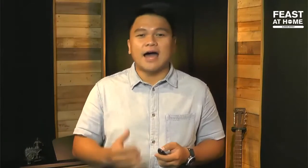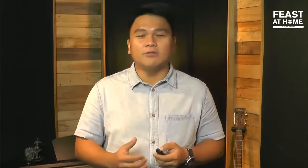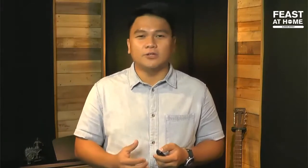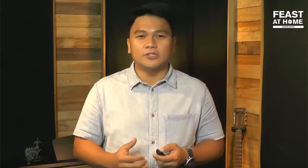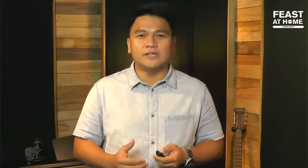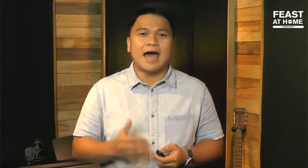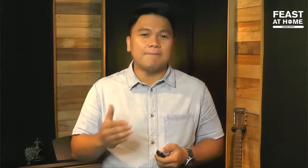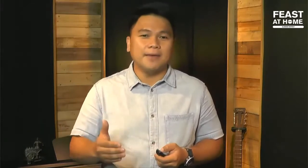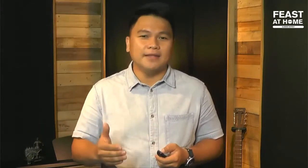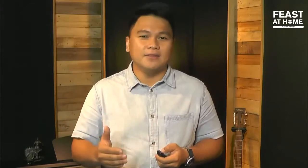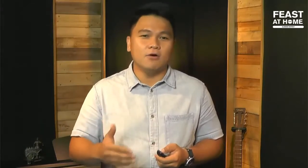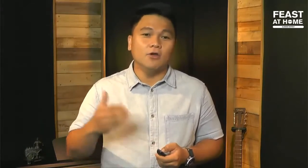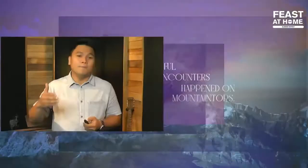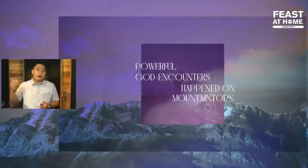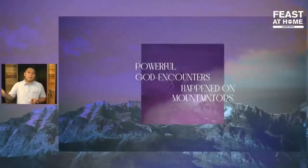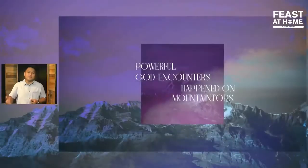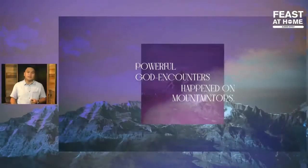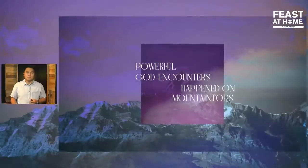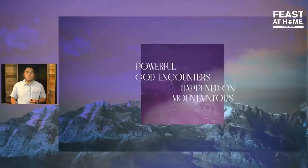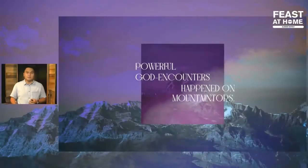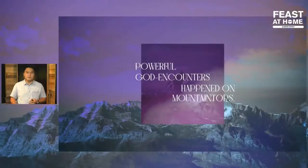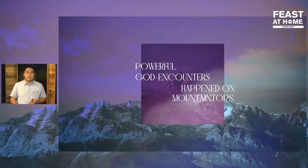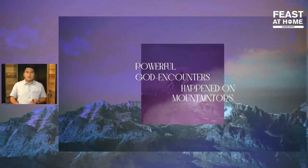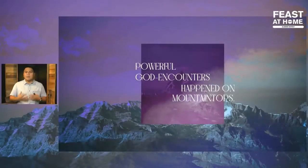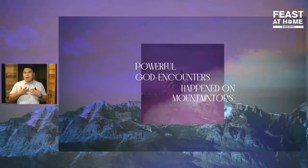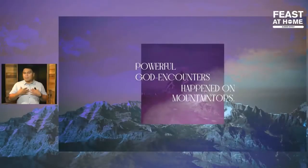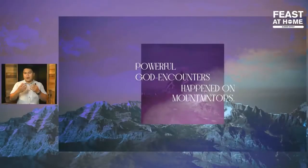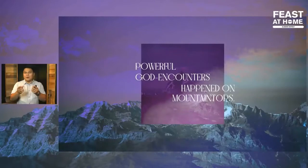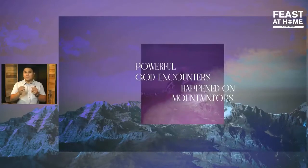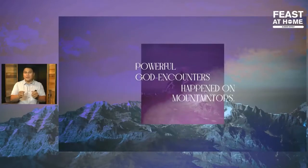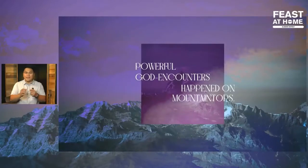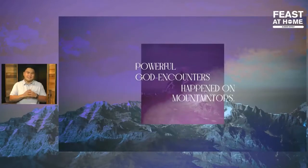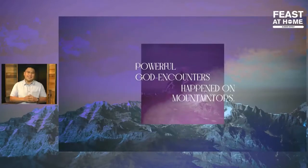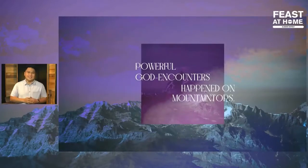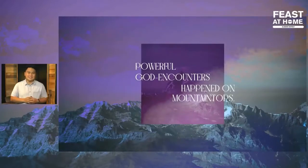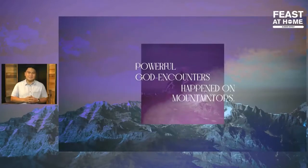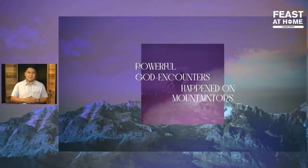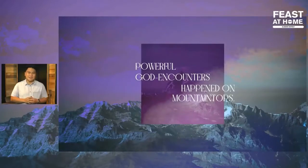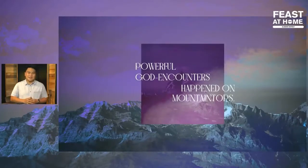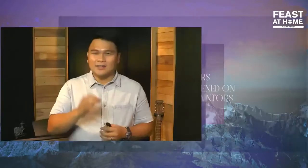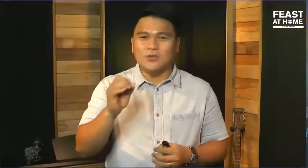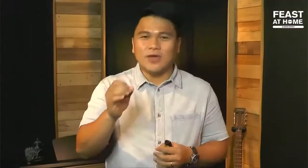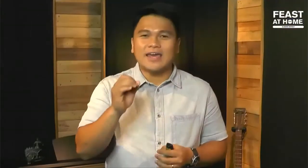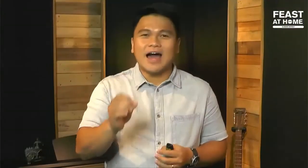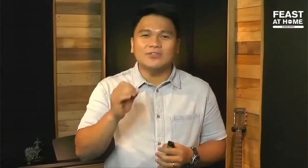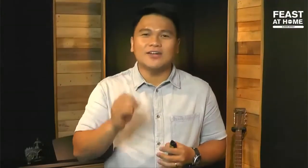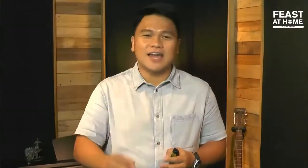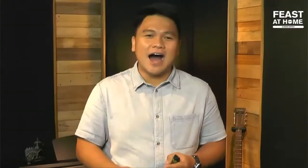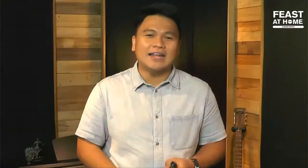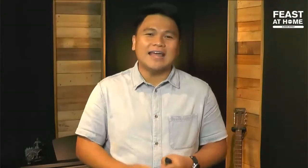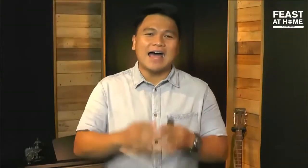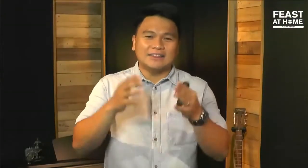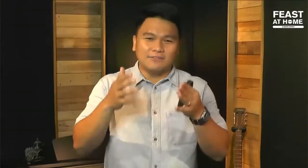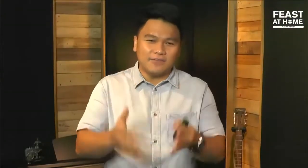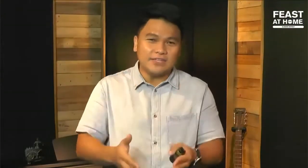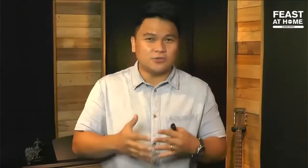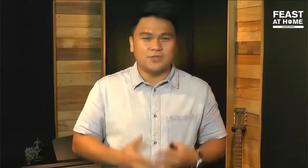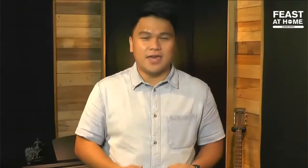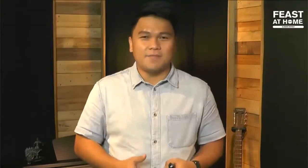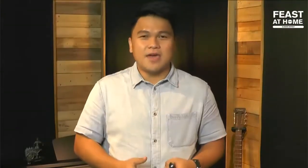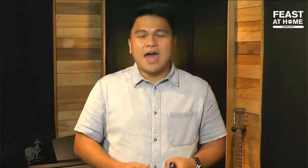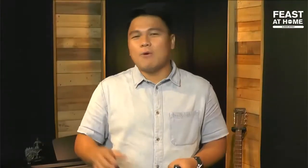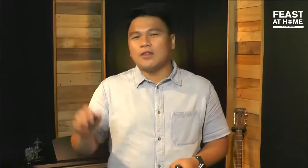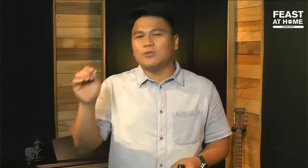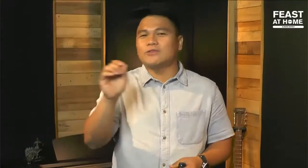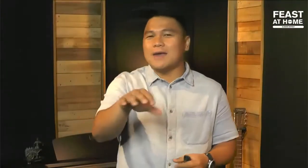God encounters happened on mountaintops. And my prayer today is this, that you encounter God at the feast